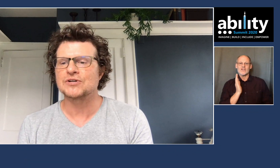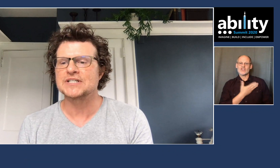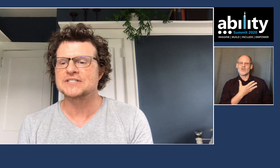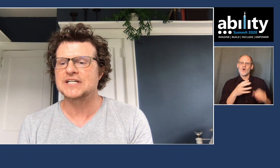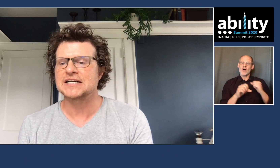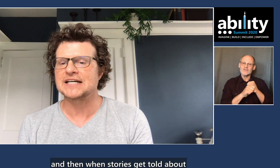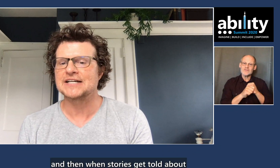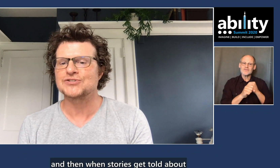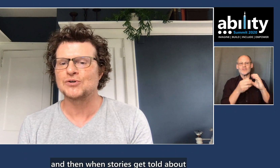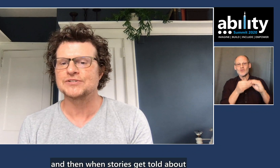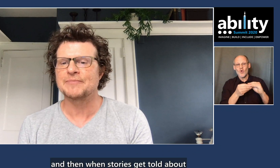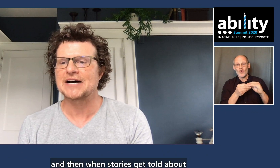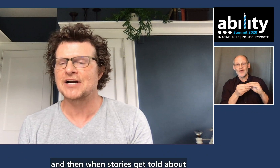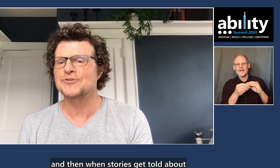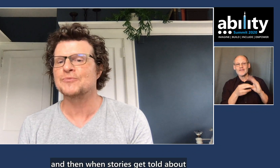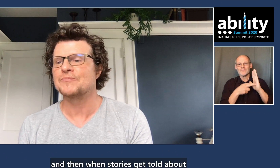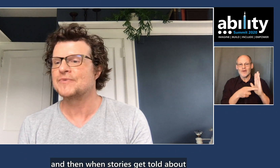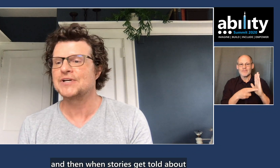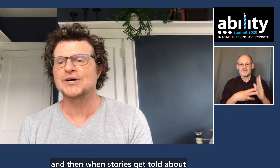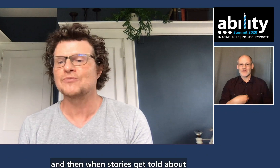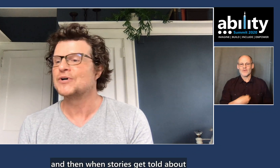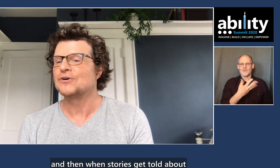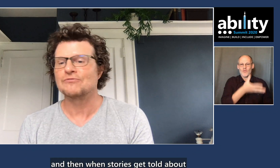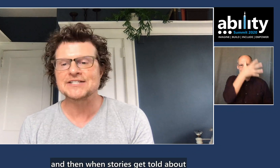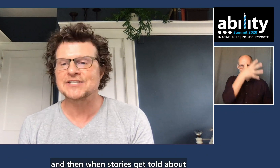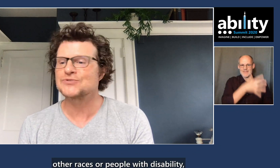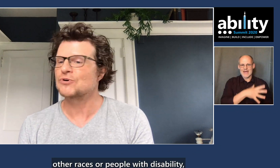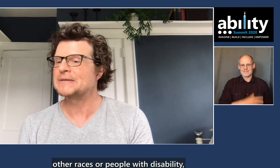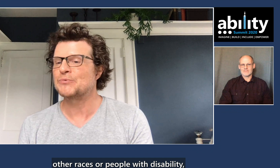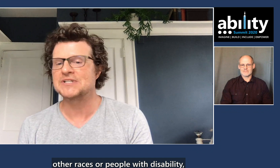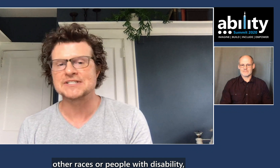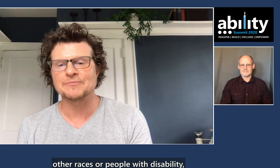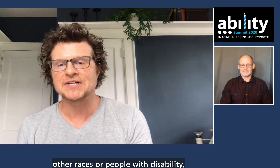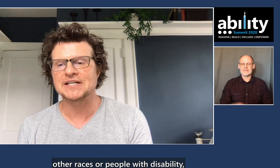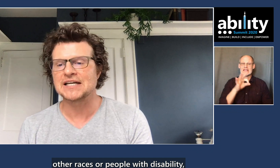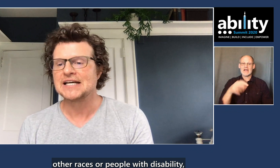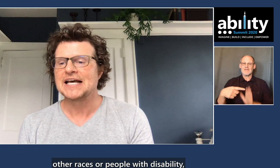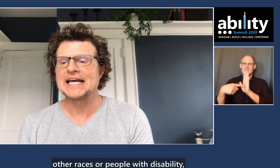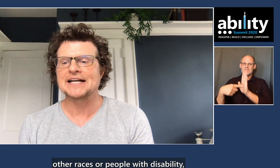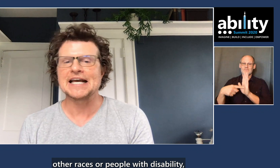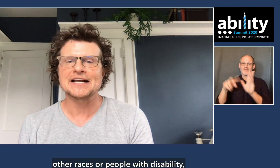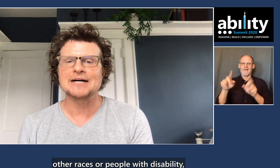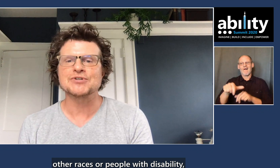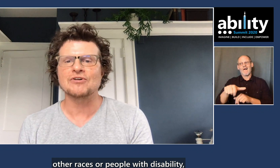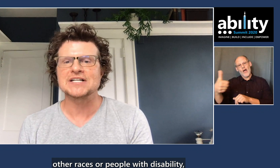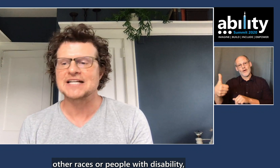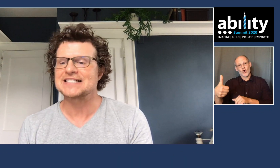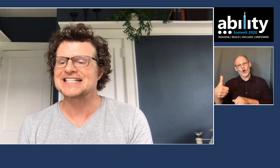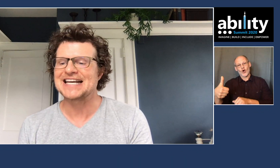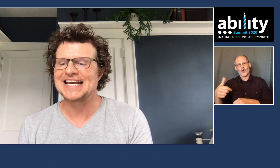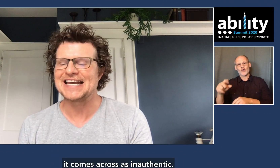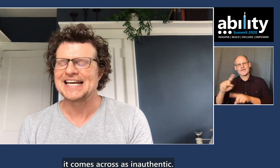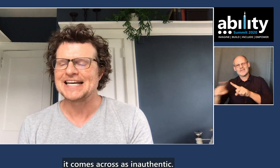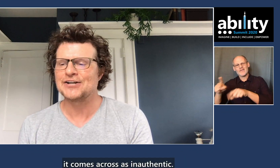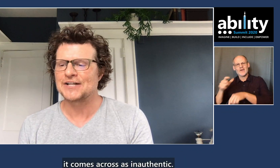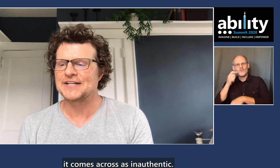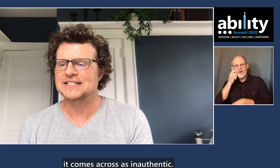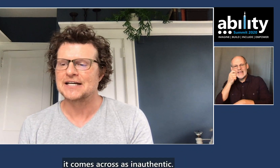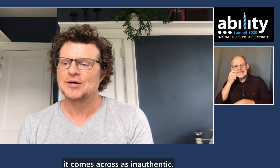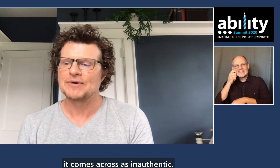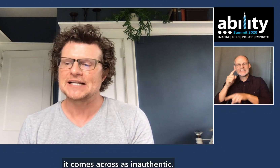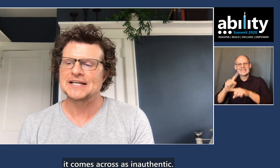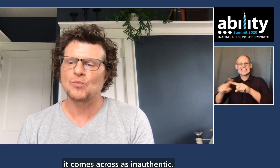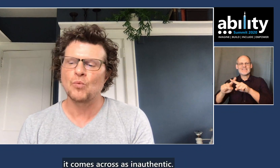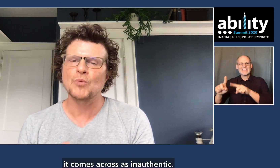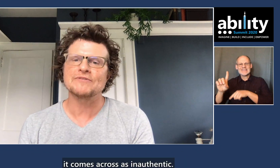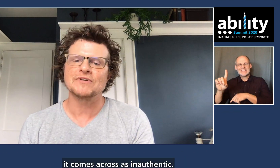when stories get told about other, races or people with disability, it comes across as